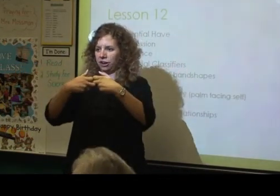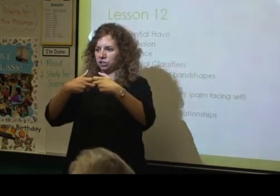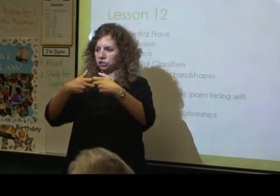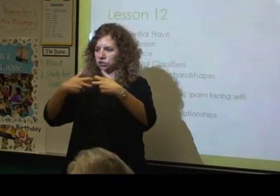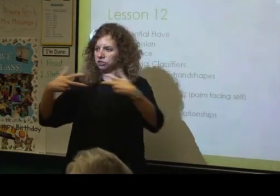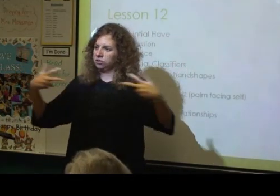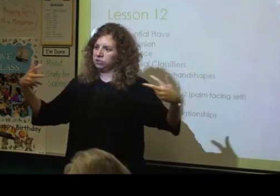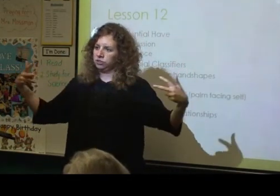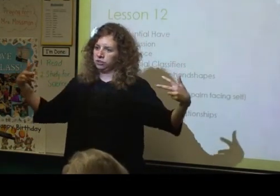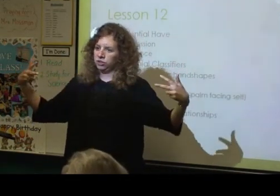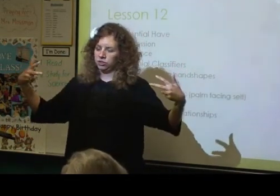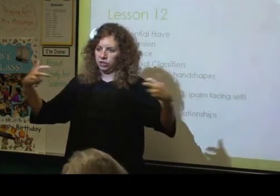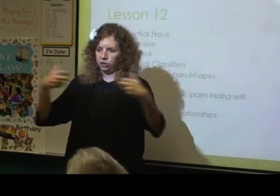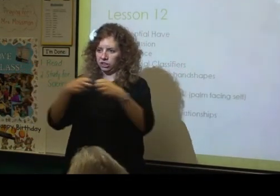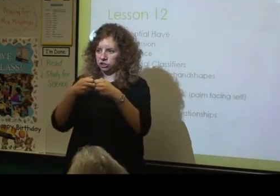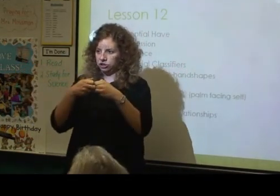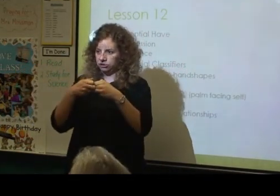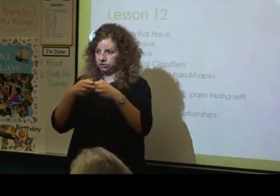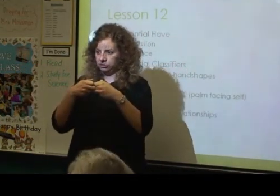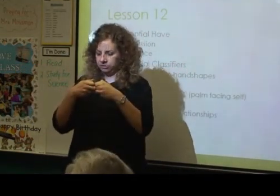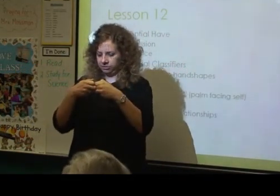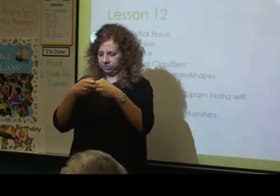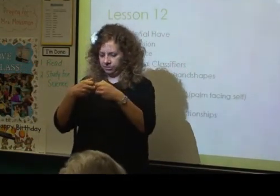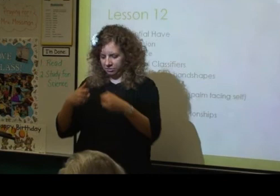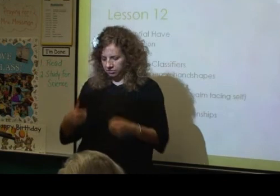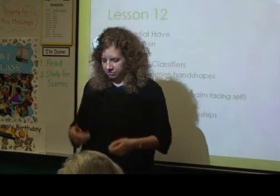crash. They crash.